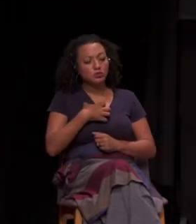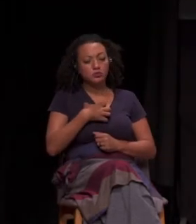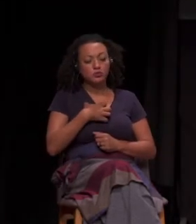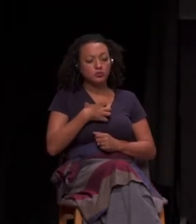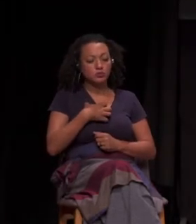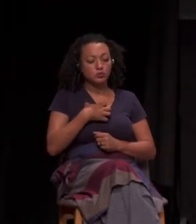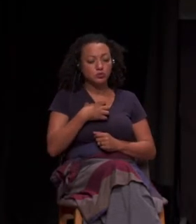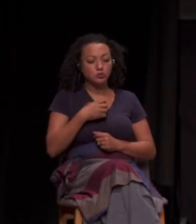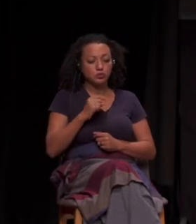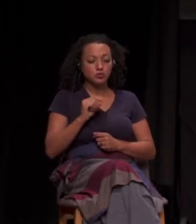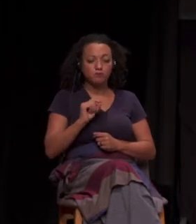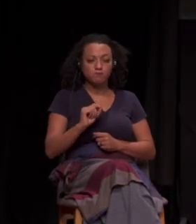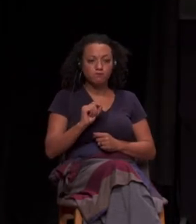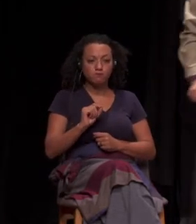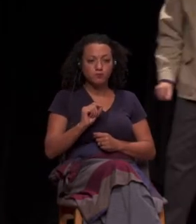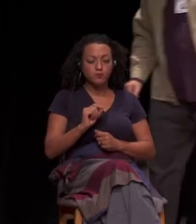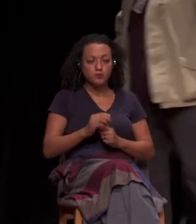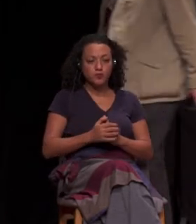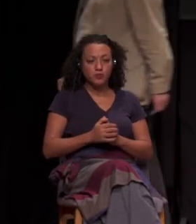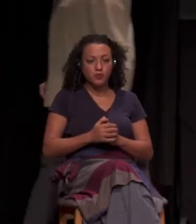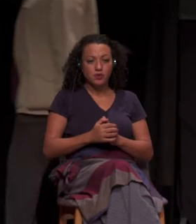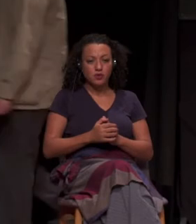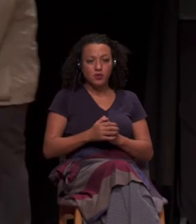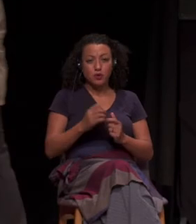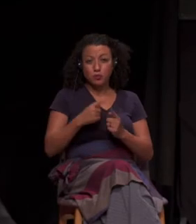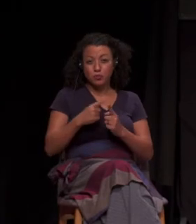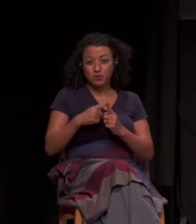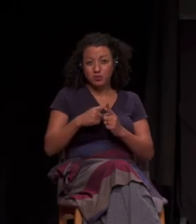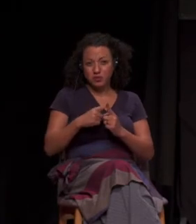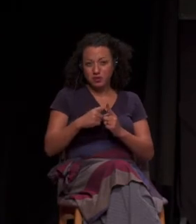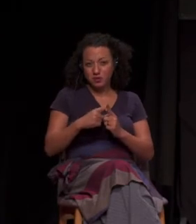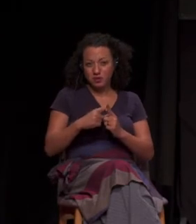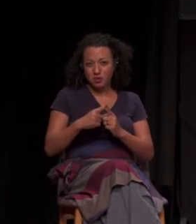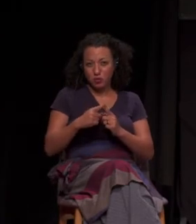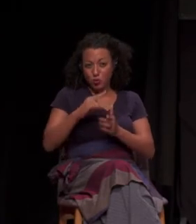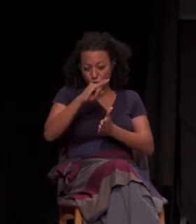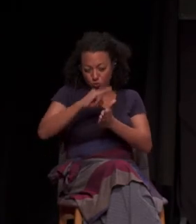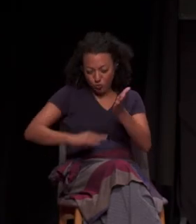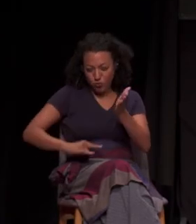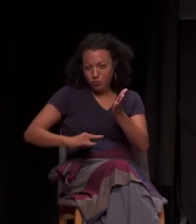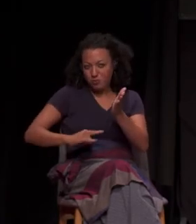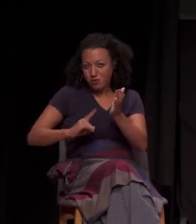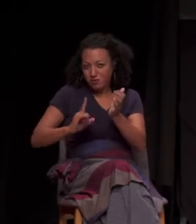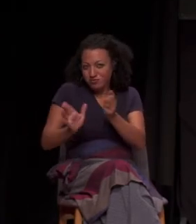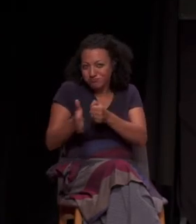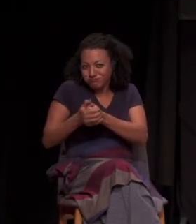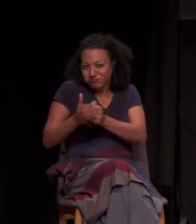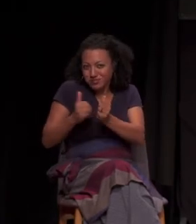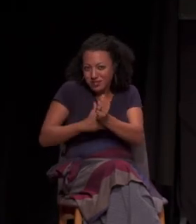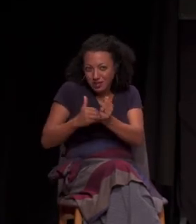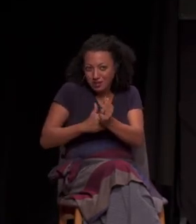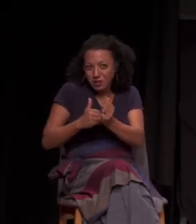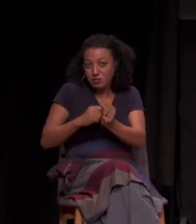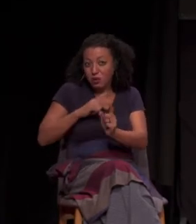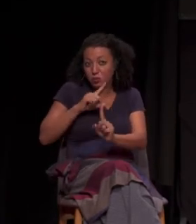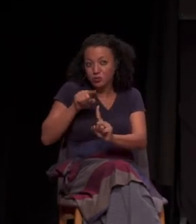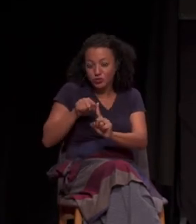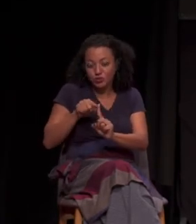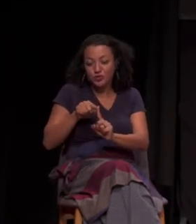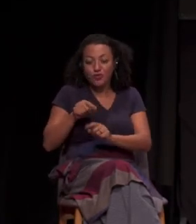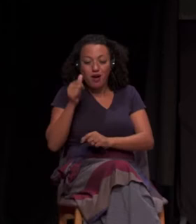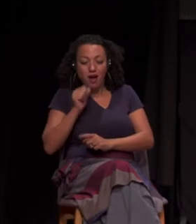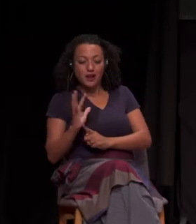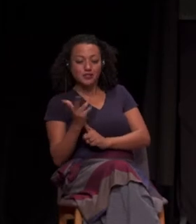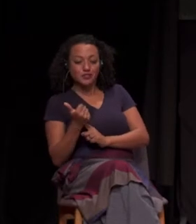the original intention of those documents, but then also has a way of making it relevant again in a